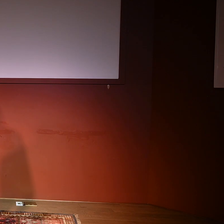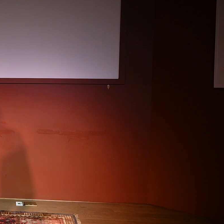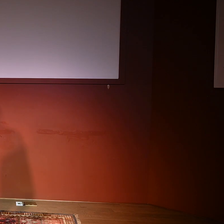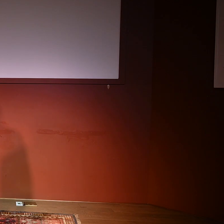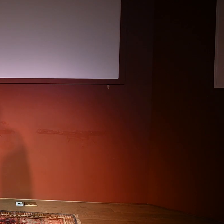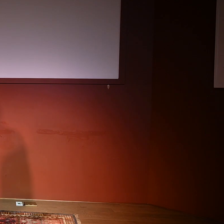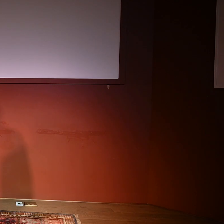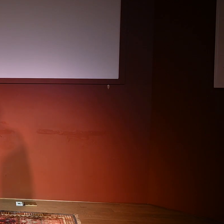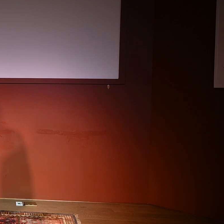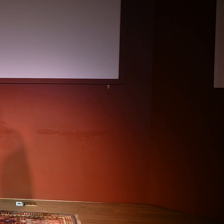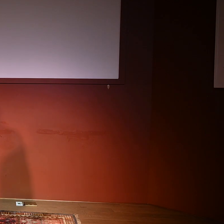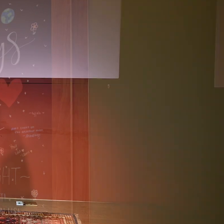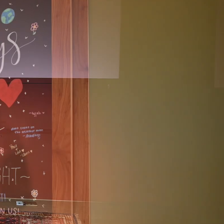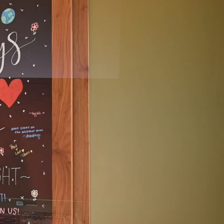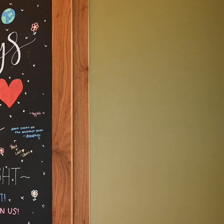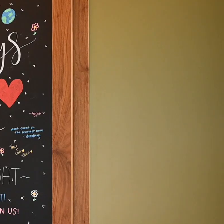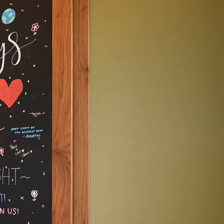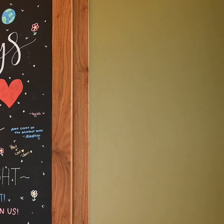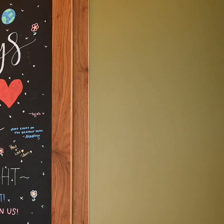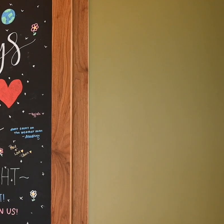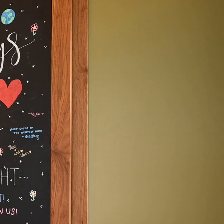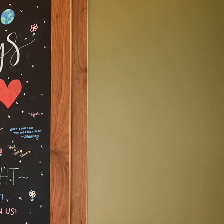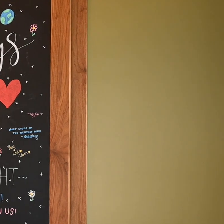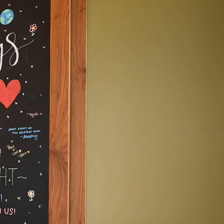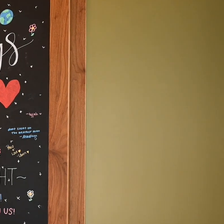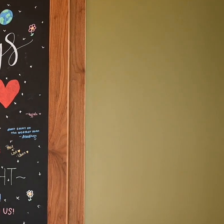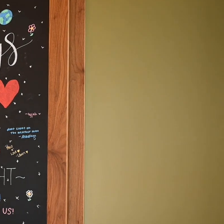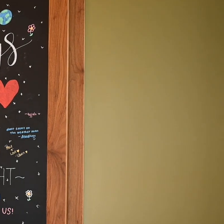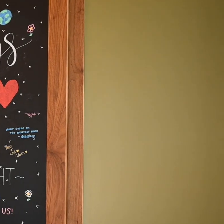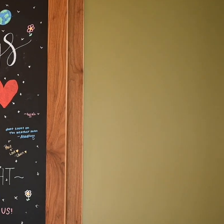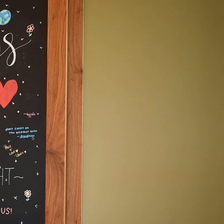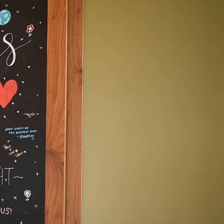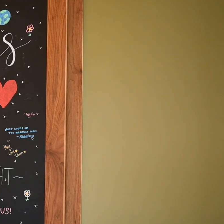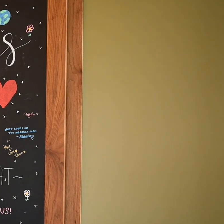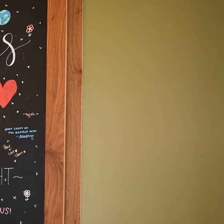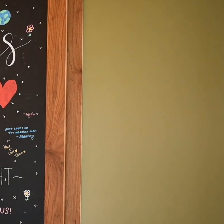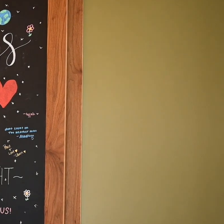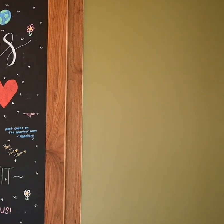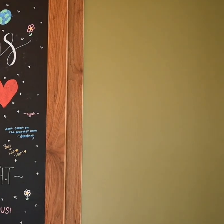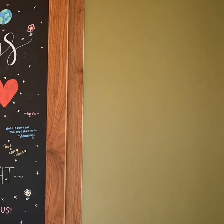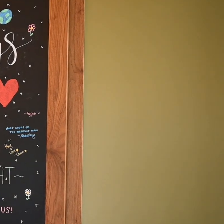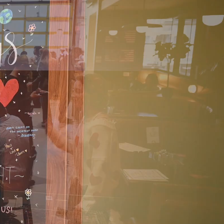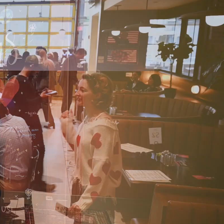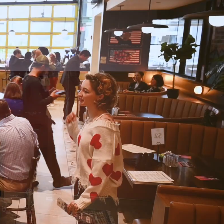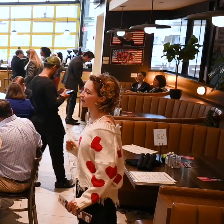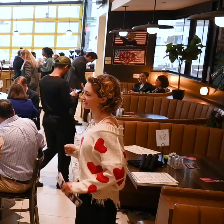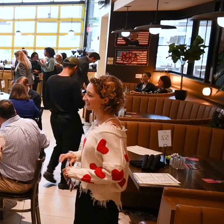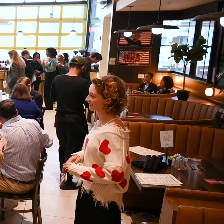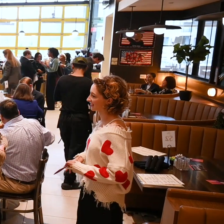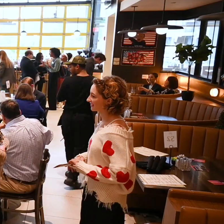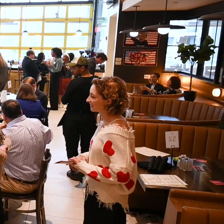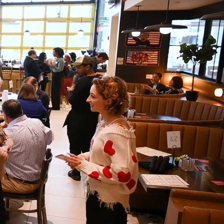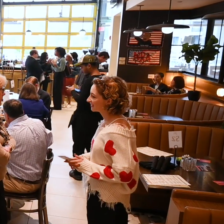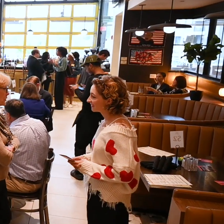County. And I want to thank you all for joining us today for this very exciting announcement. We're very grateful to be here at Busboys and Poets with so many community members and lovers